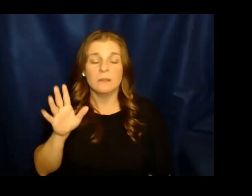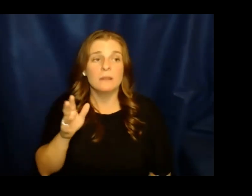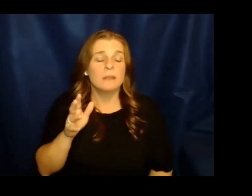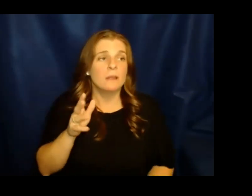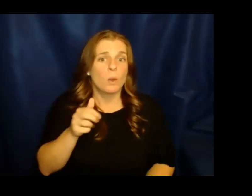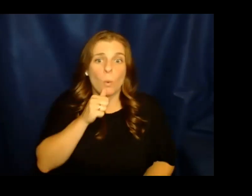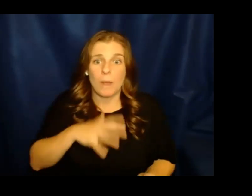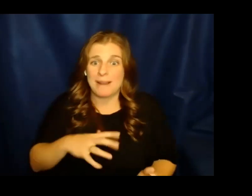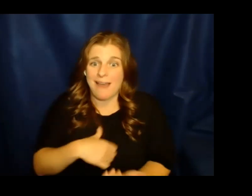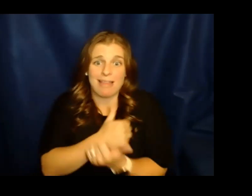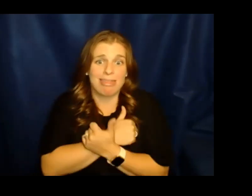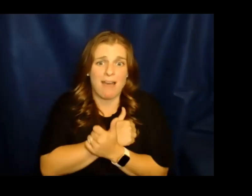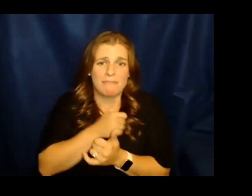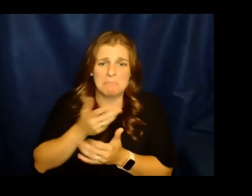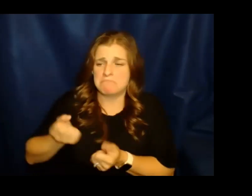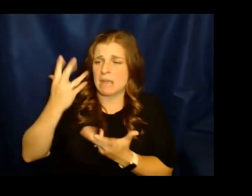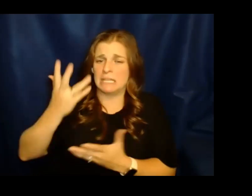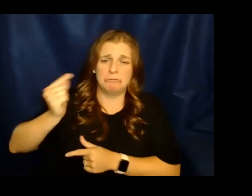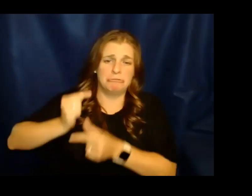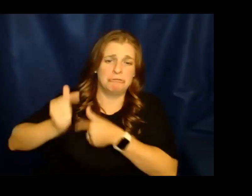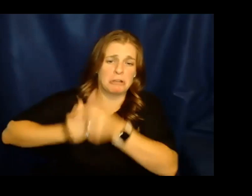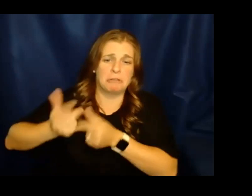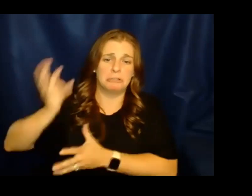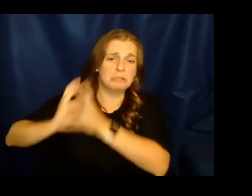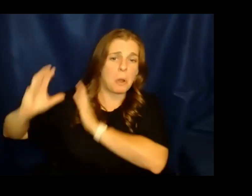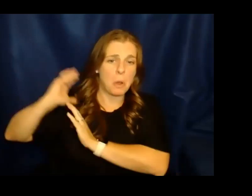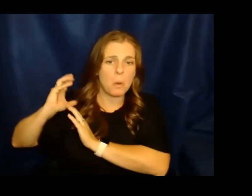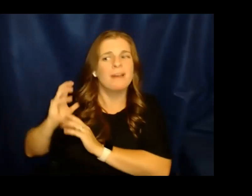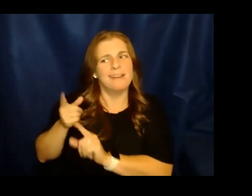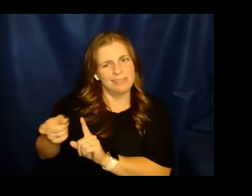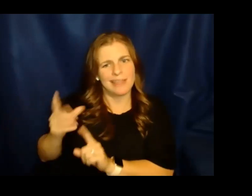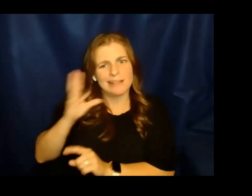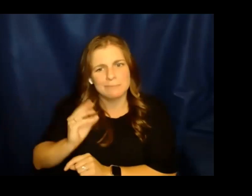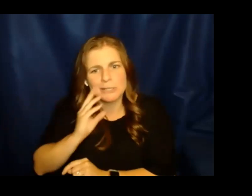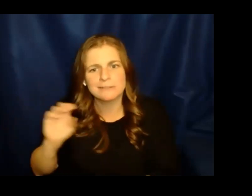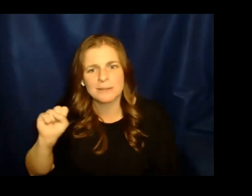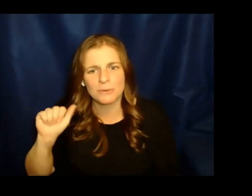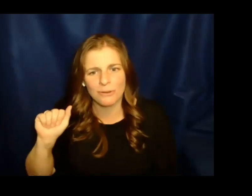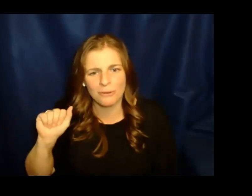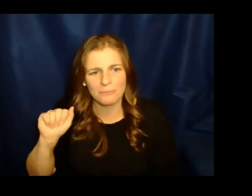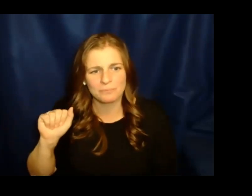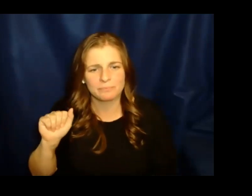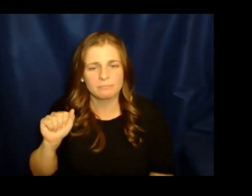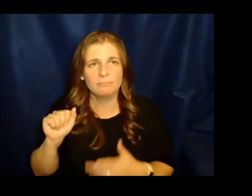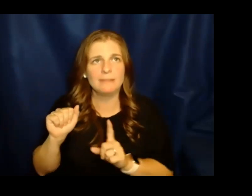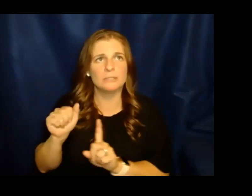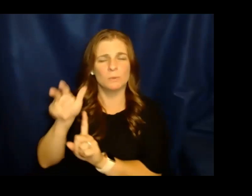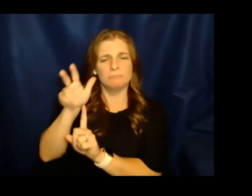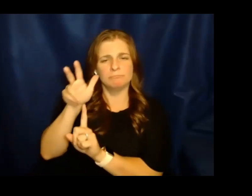who were sexually assaulted, and how hearing their stories not only informed